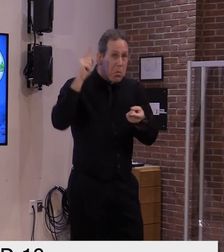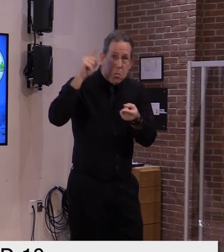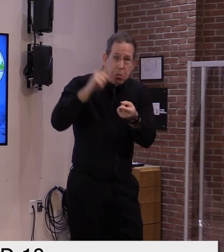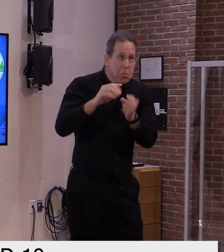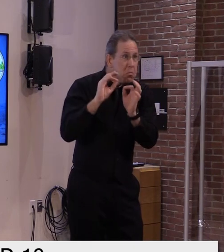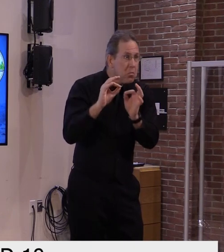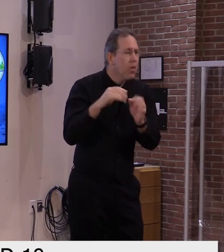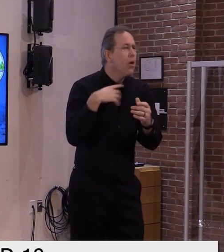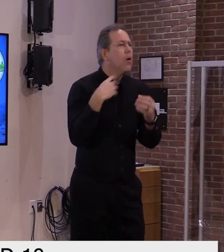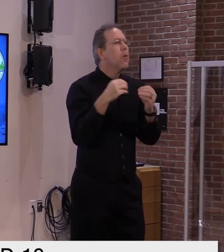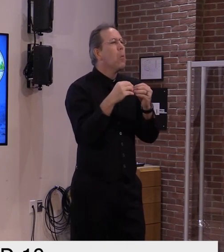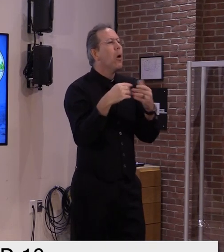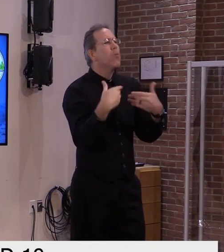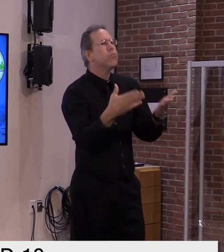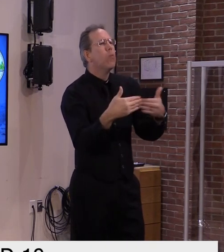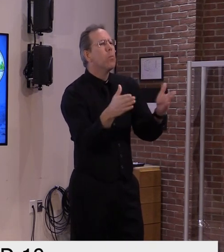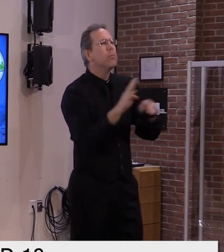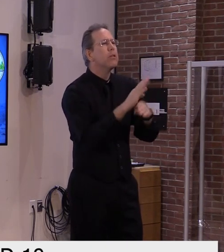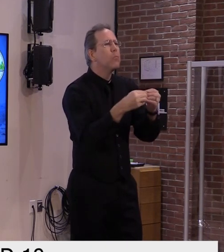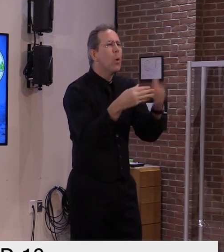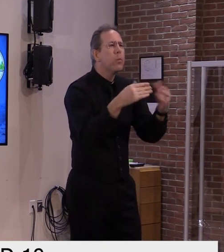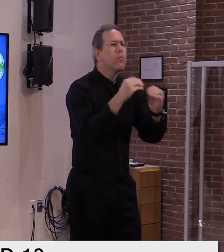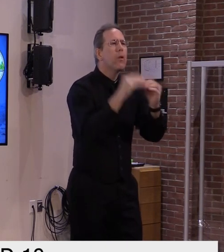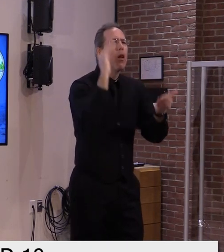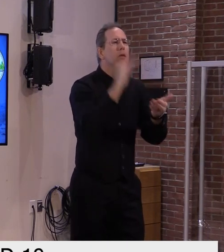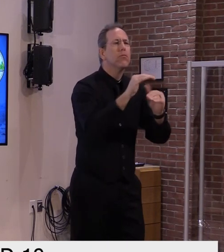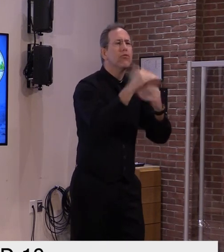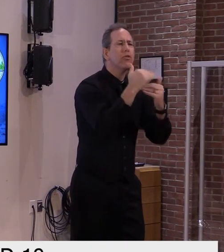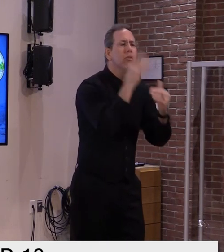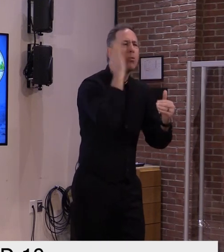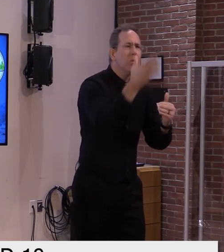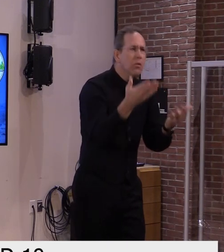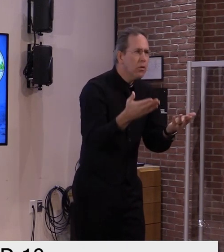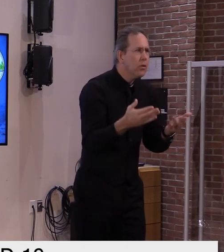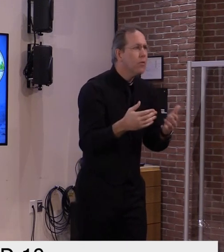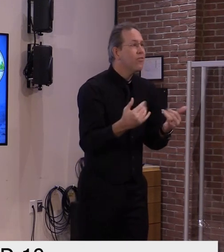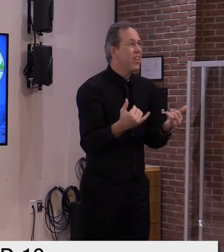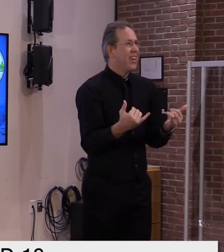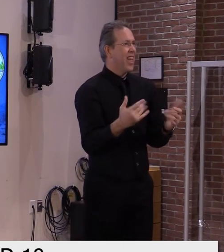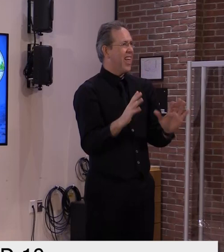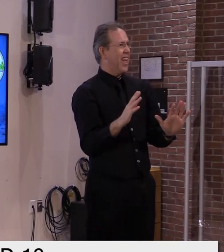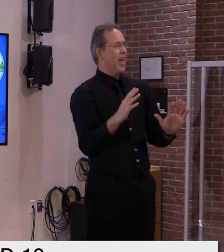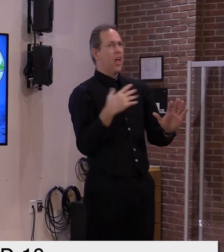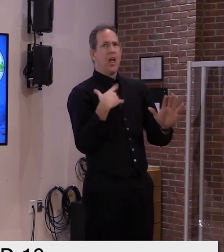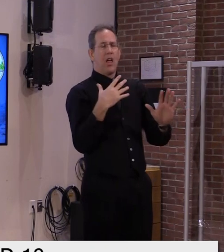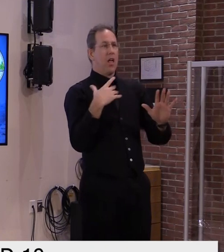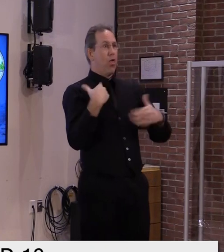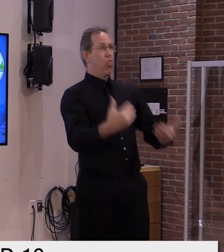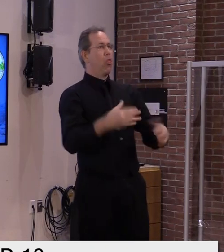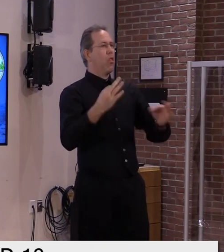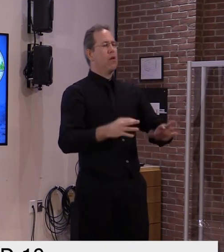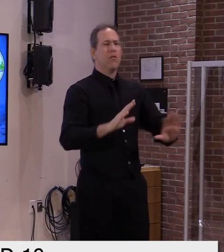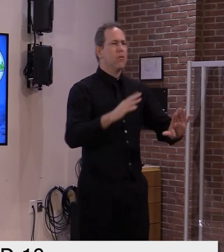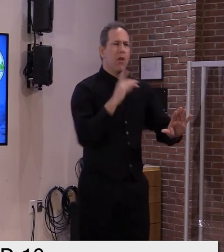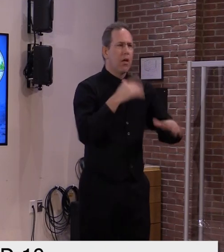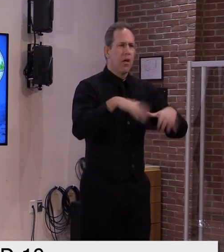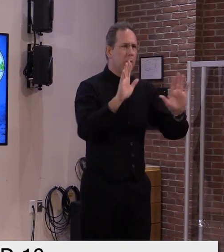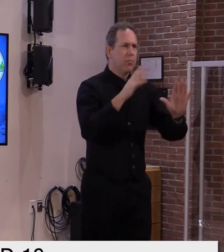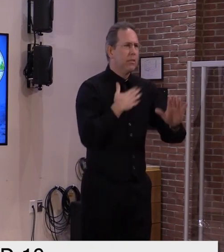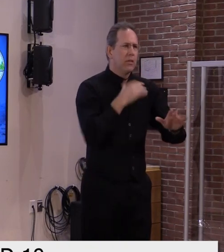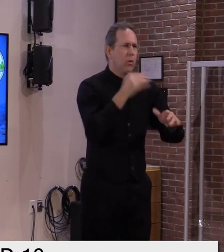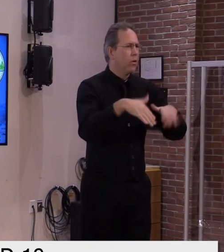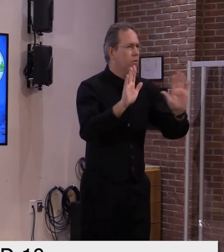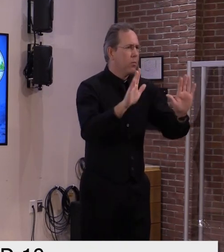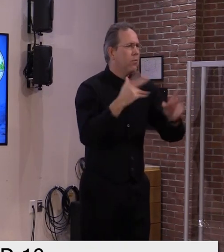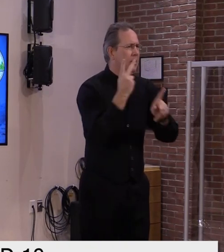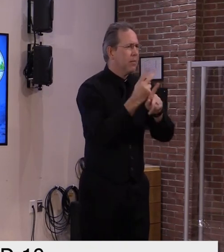of normalcy. But again, now is not the time to let up. And I'm hopeful Vermonters will understand why this strategy is